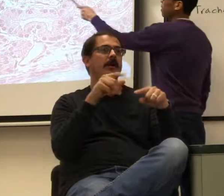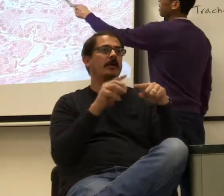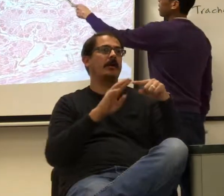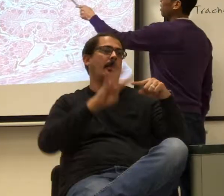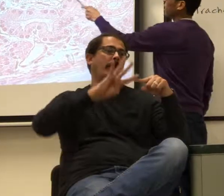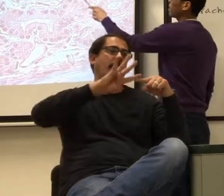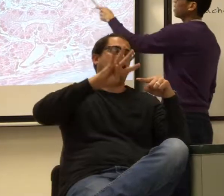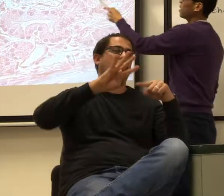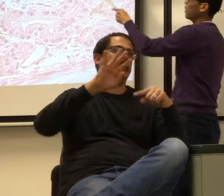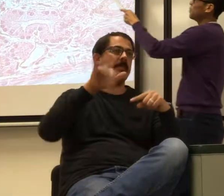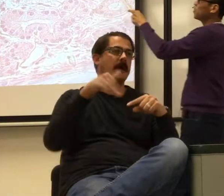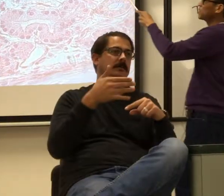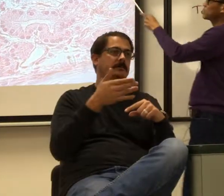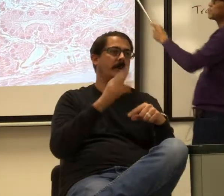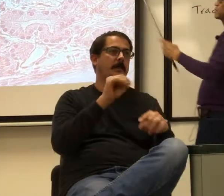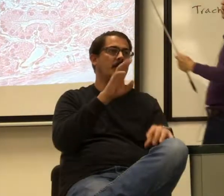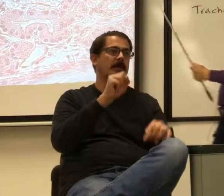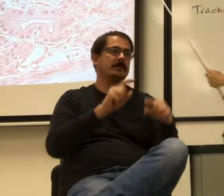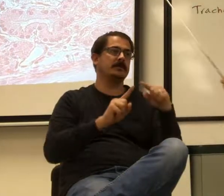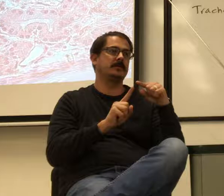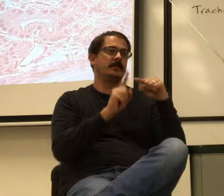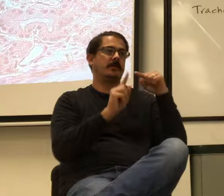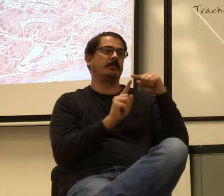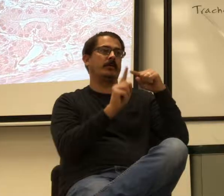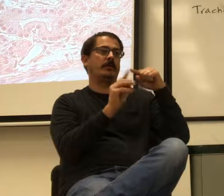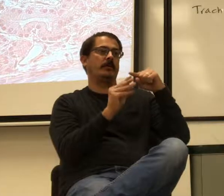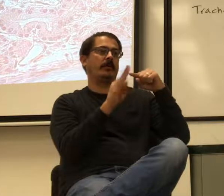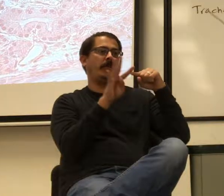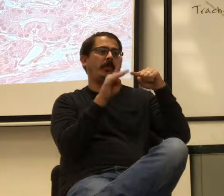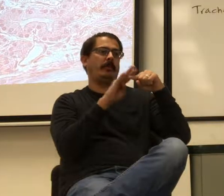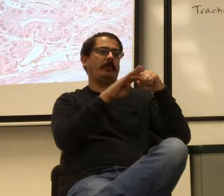the mucus on the top.